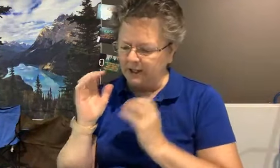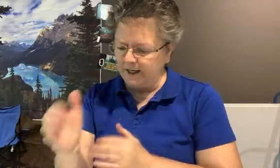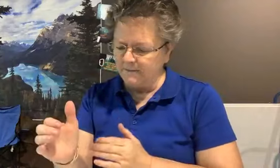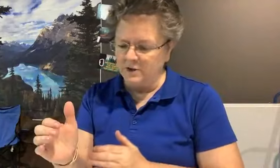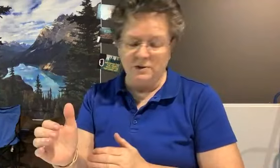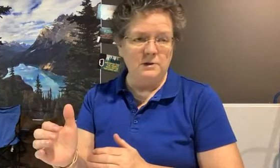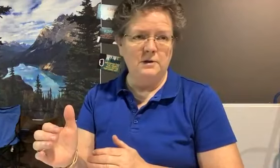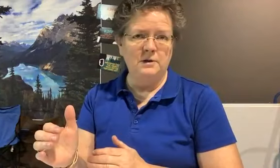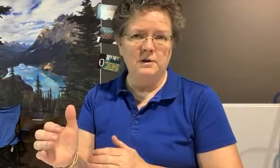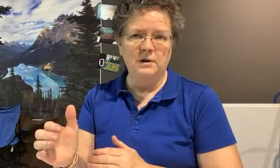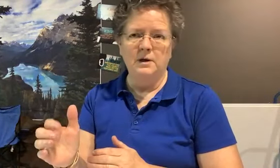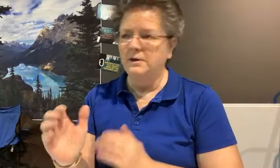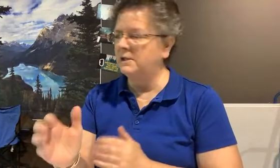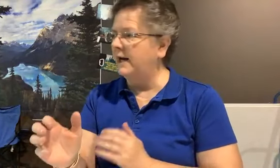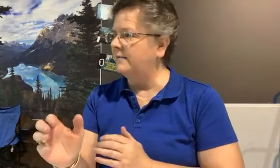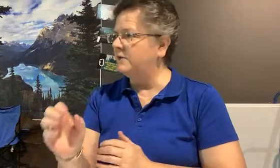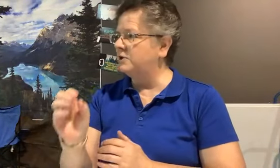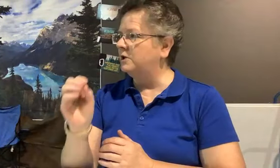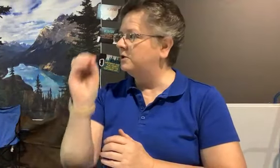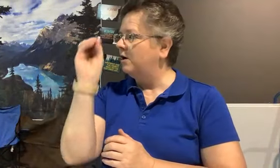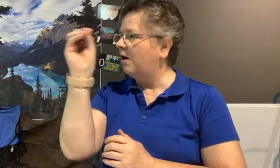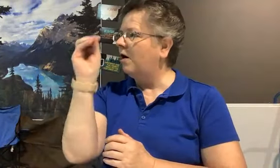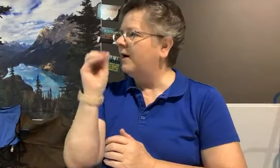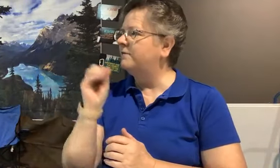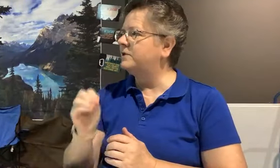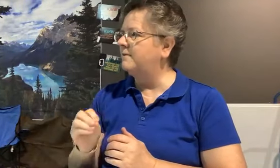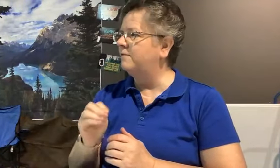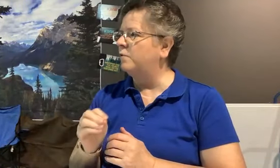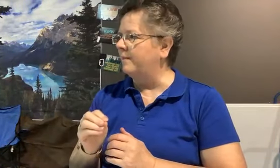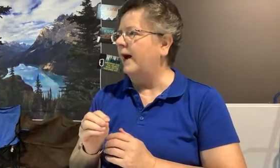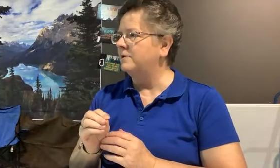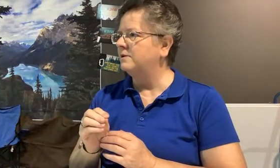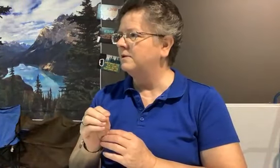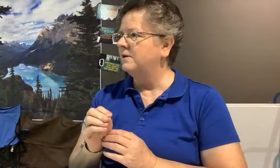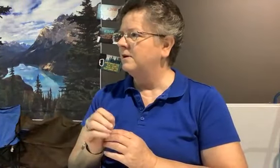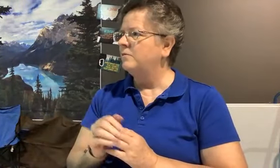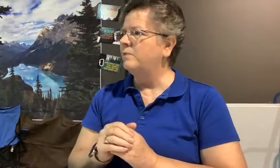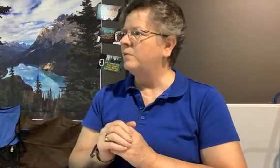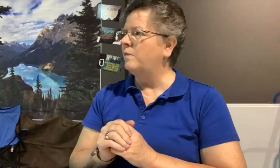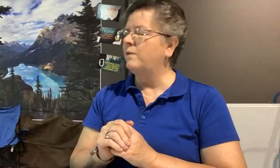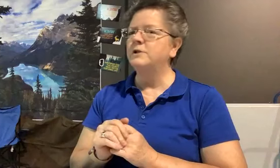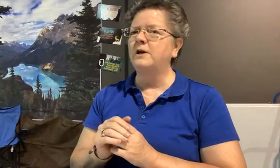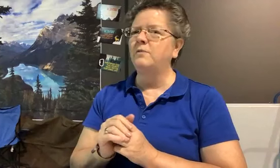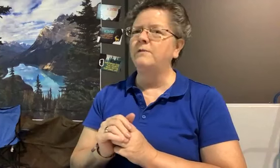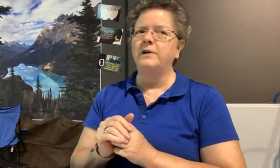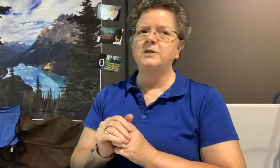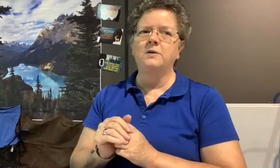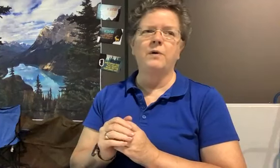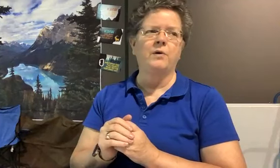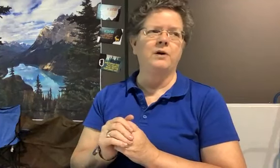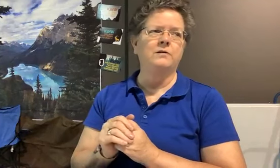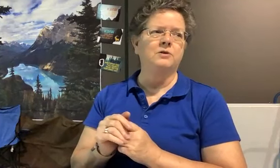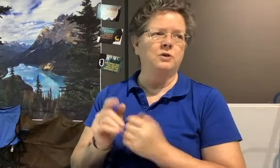8 visions. These 8 visions all have the same format. Remember when we were studying Revelation and we were in the